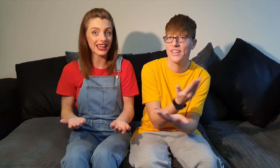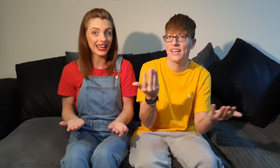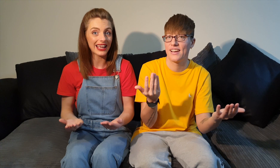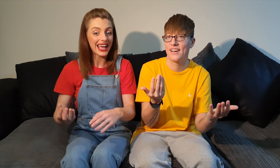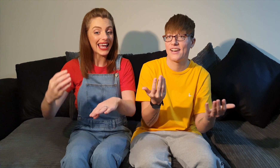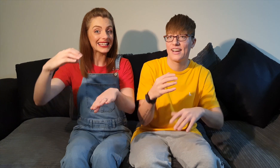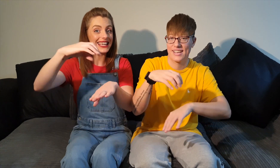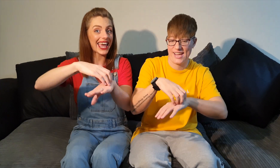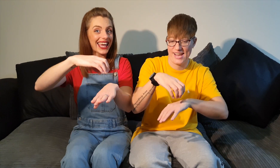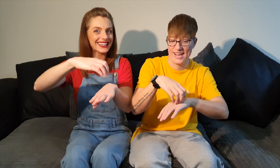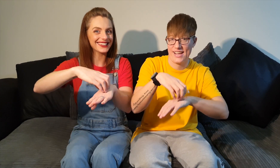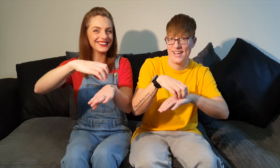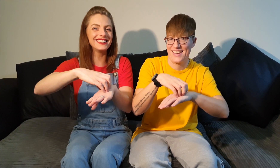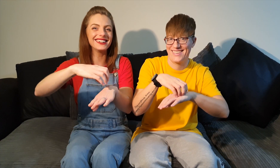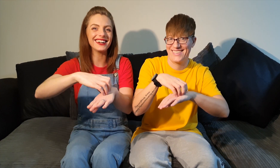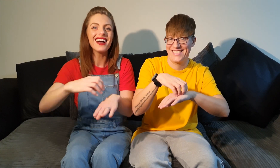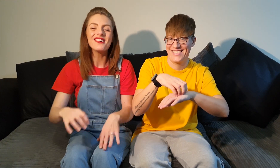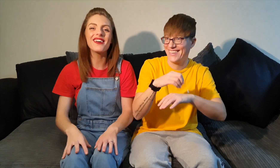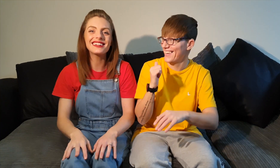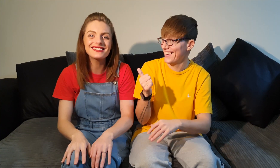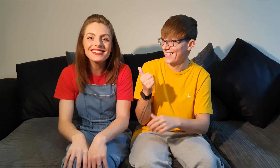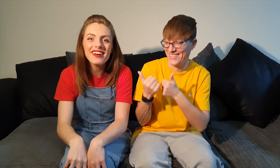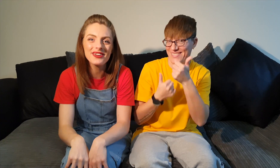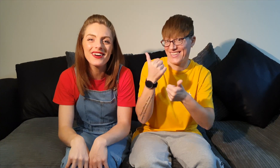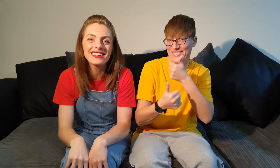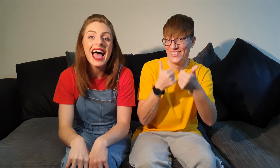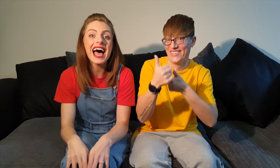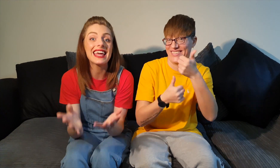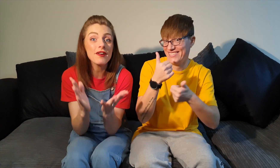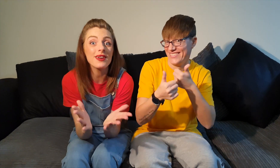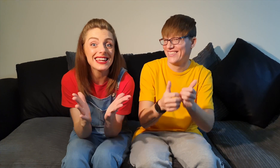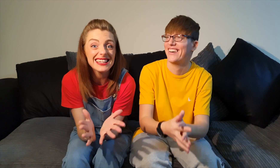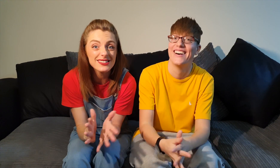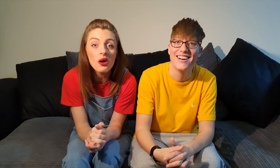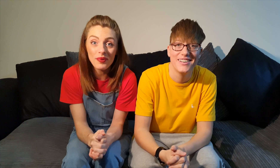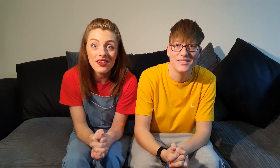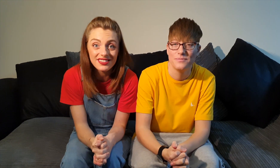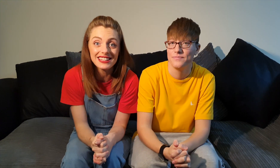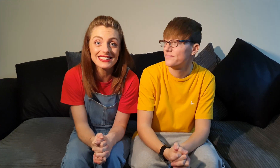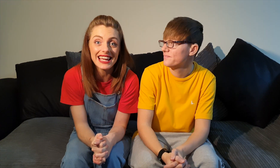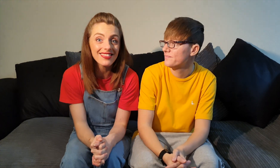birthday cake. Well done, everyone. And if it is your birthday today,